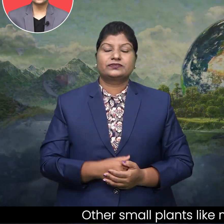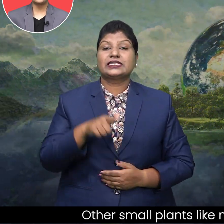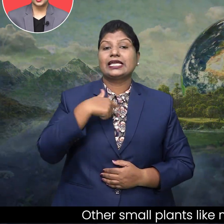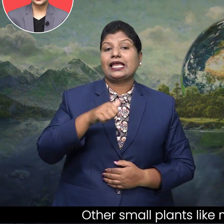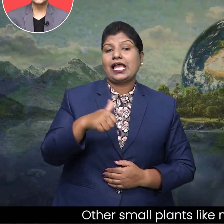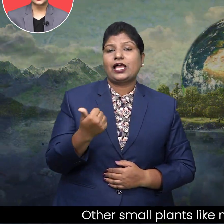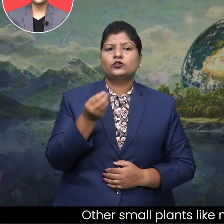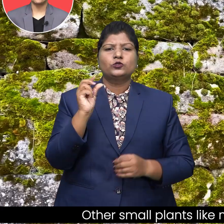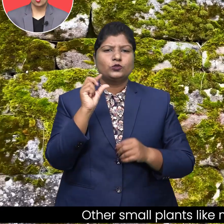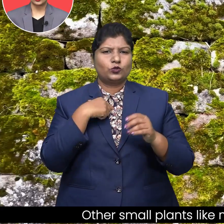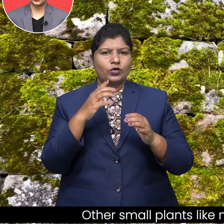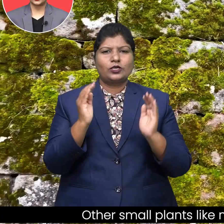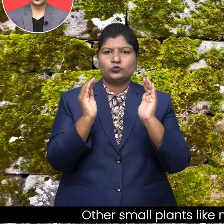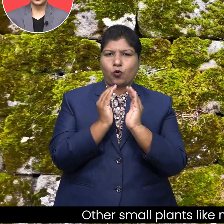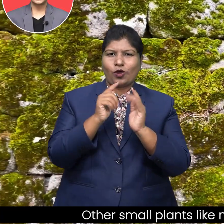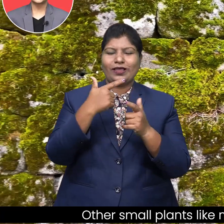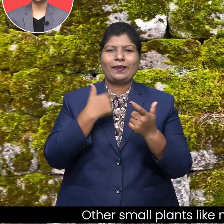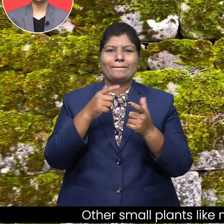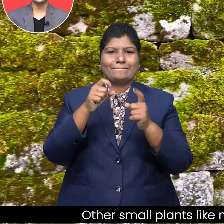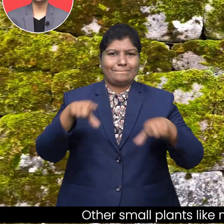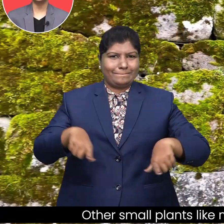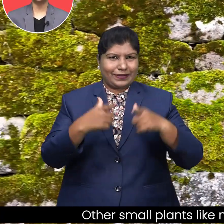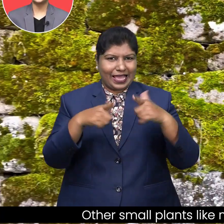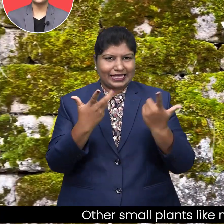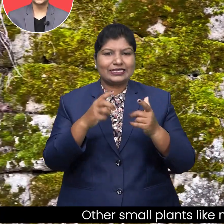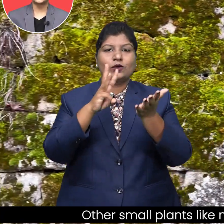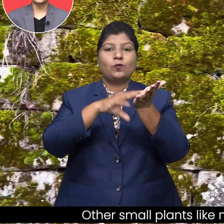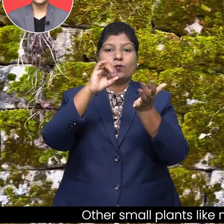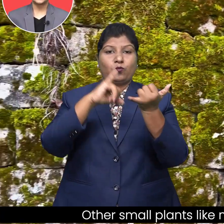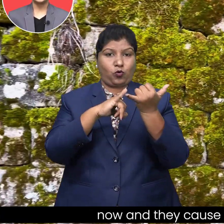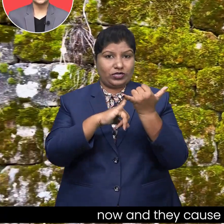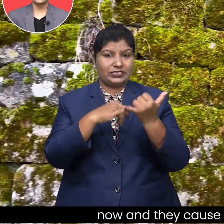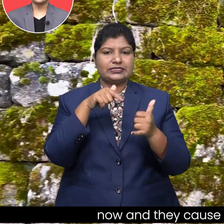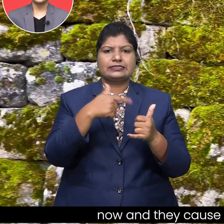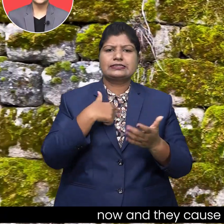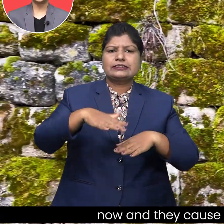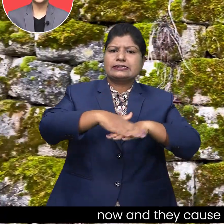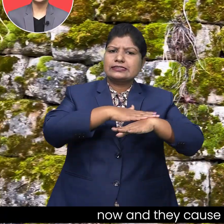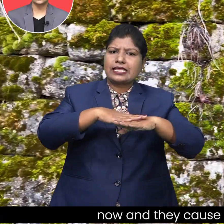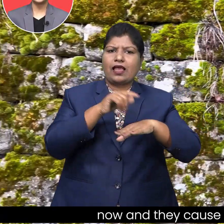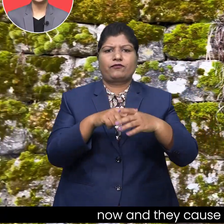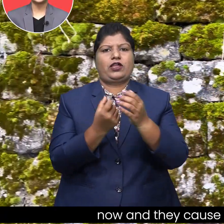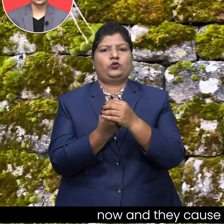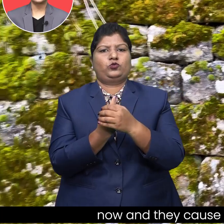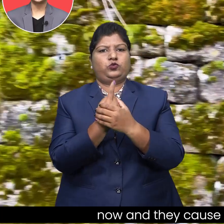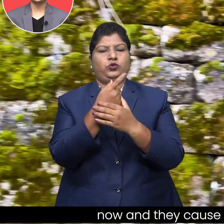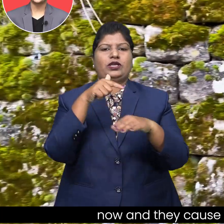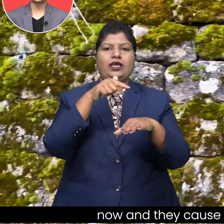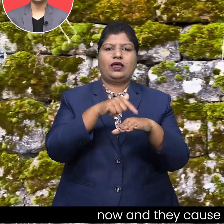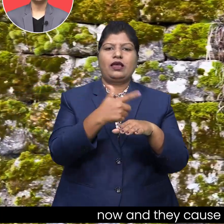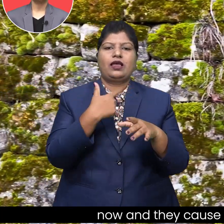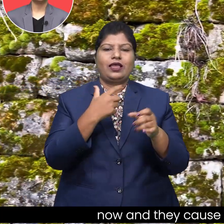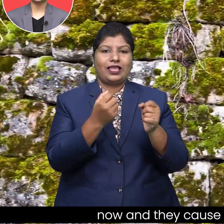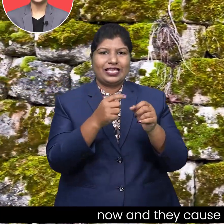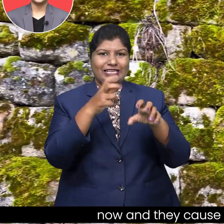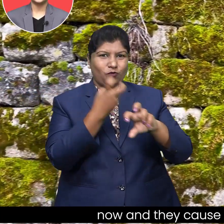Other small plants like moss can grow on this surface now and they cause the rock to break